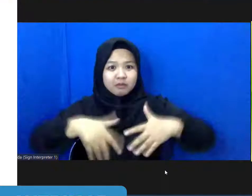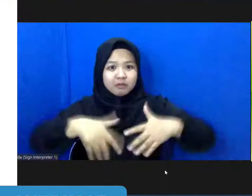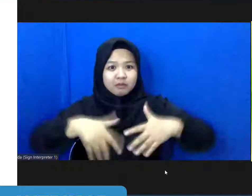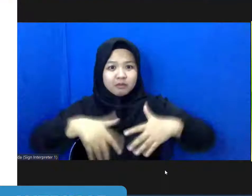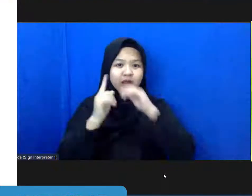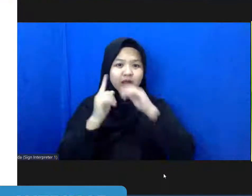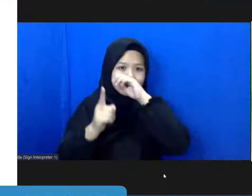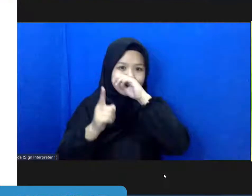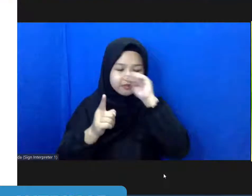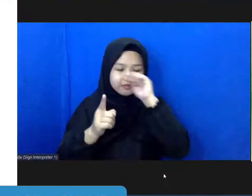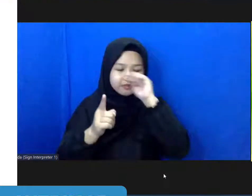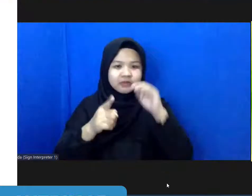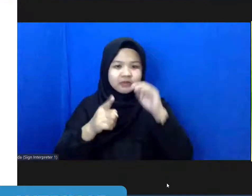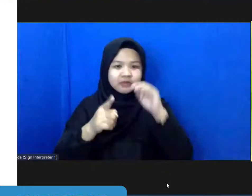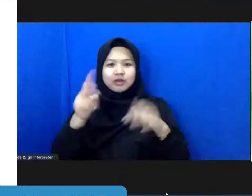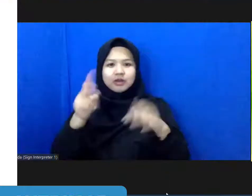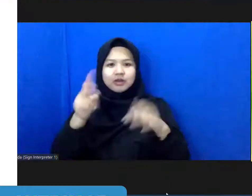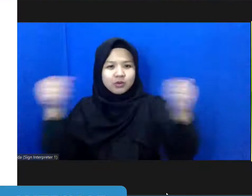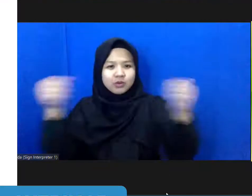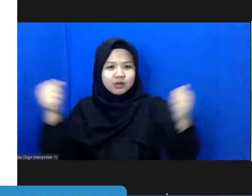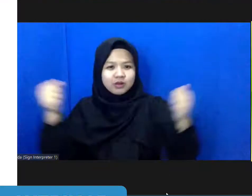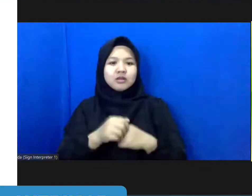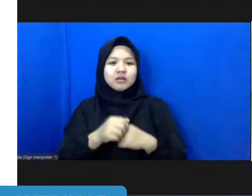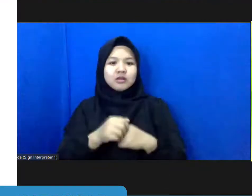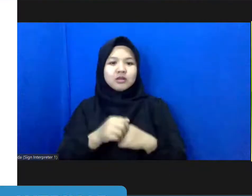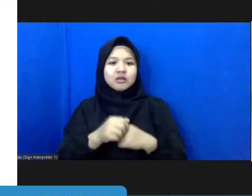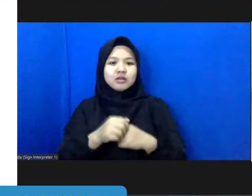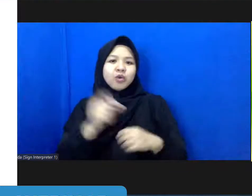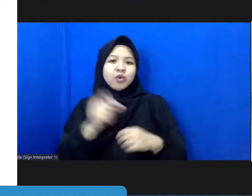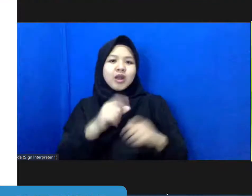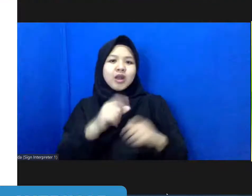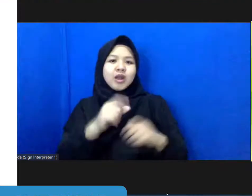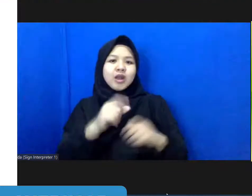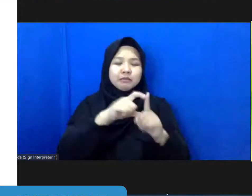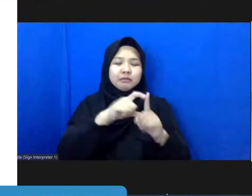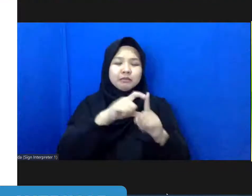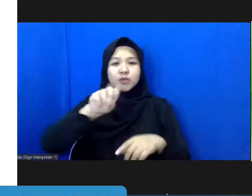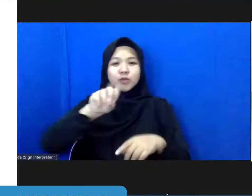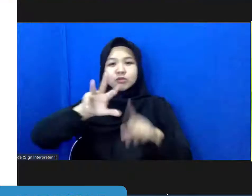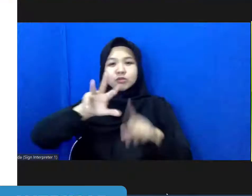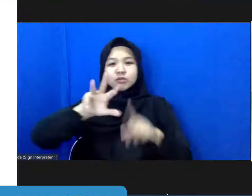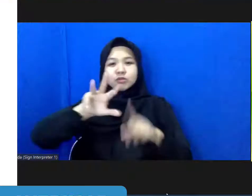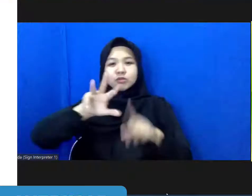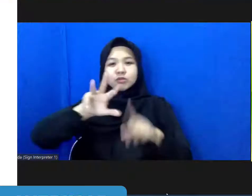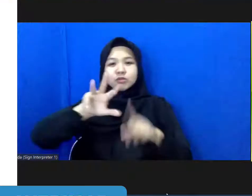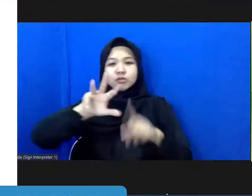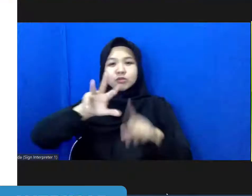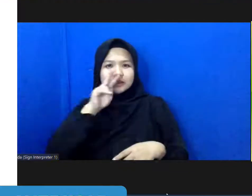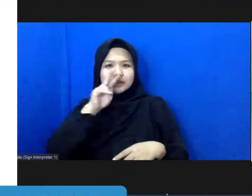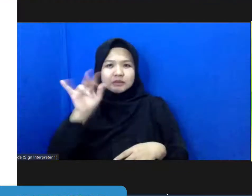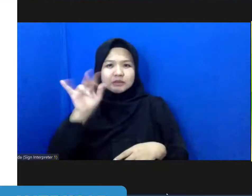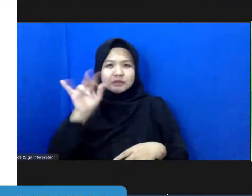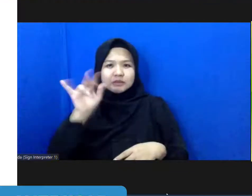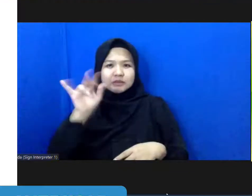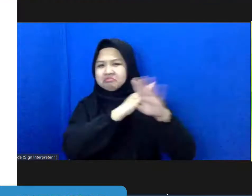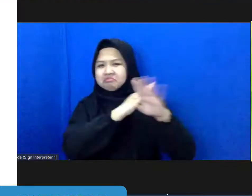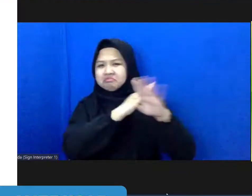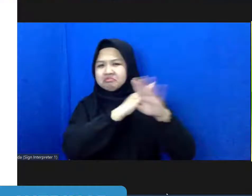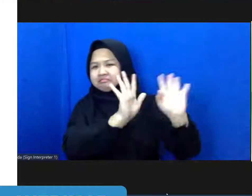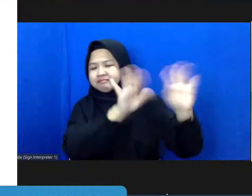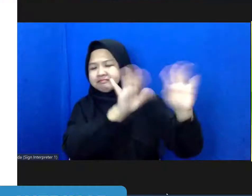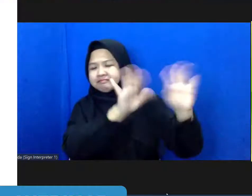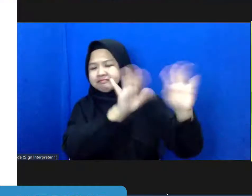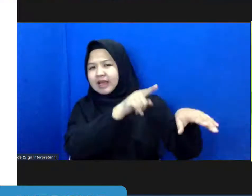the newspaper from the 31st December, even for me myself, I was like in the denial, saying that like, okay, the